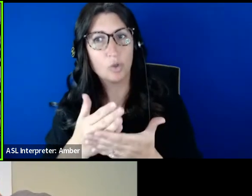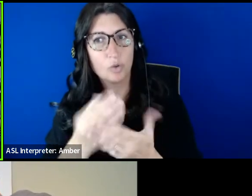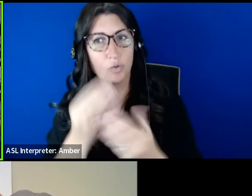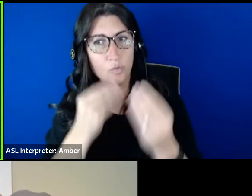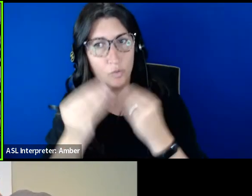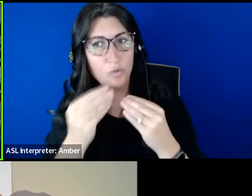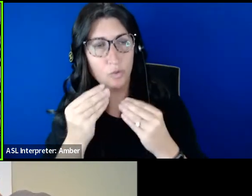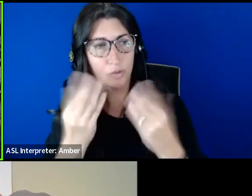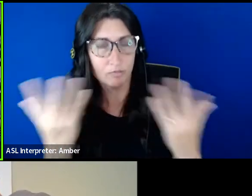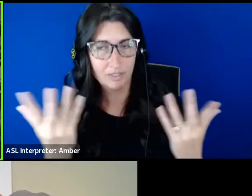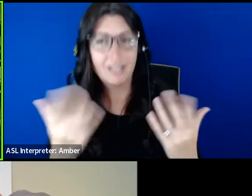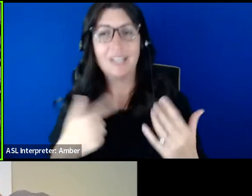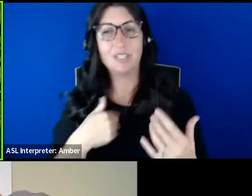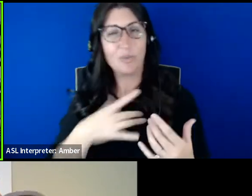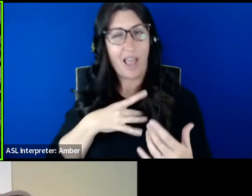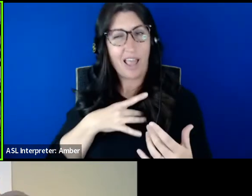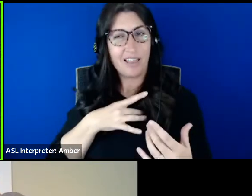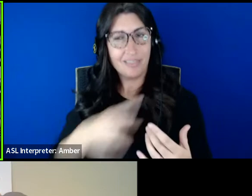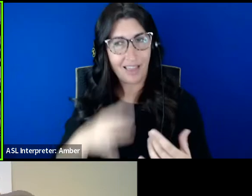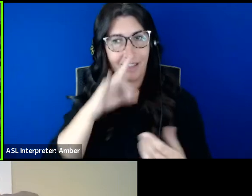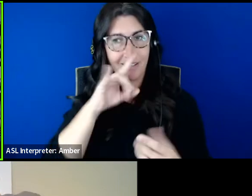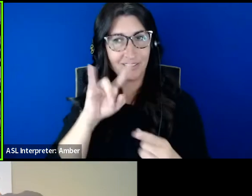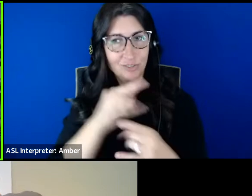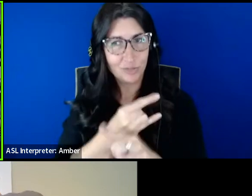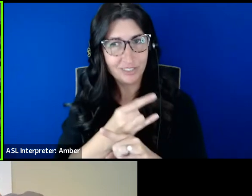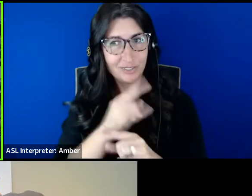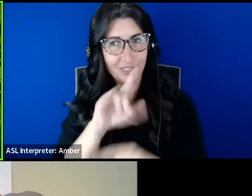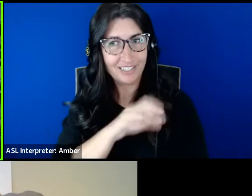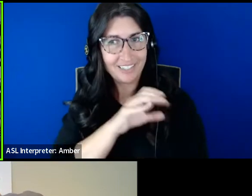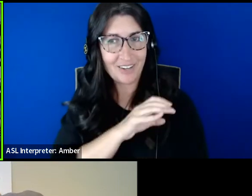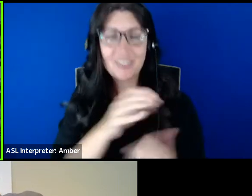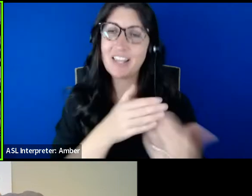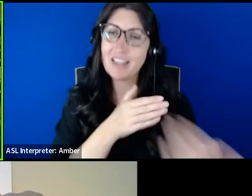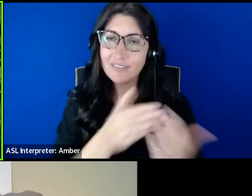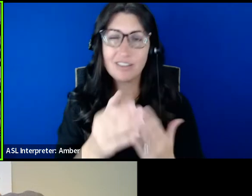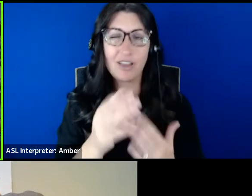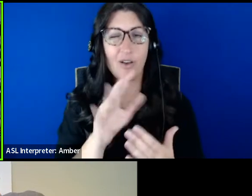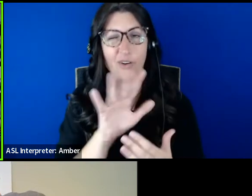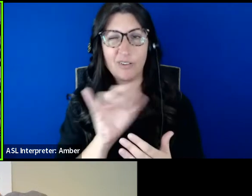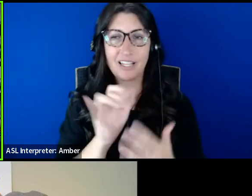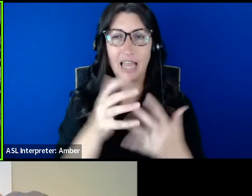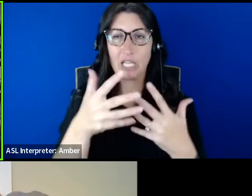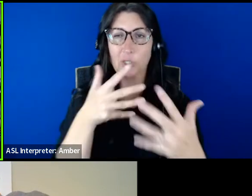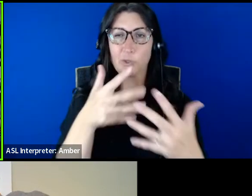really like trickster character, even though they're sort of kind of gray